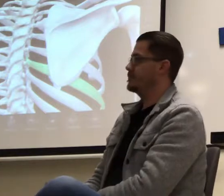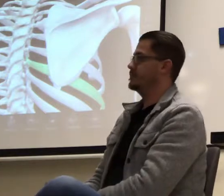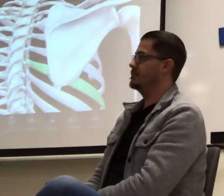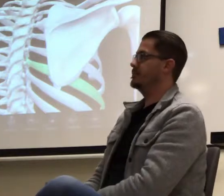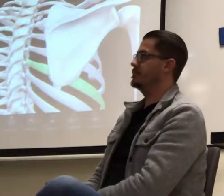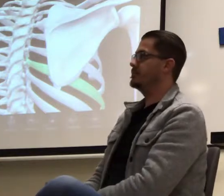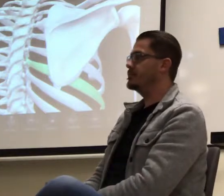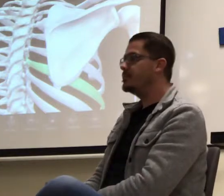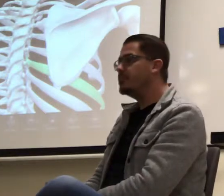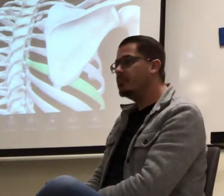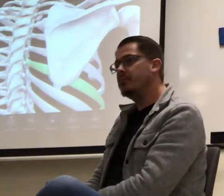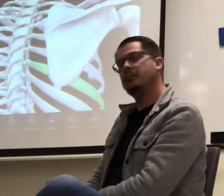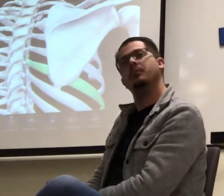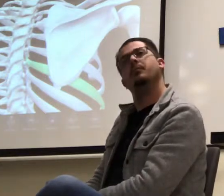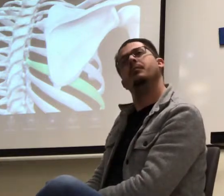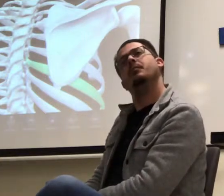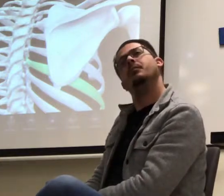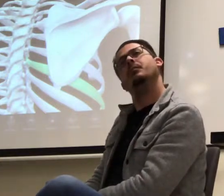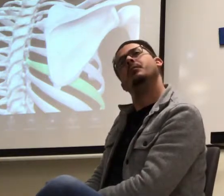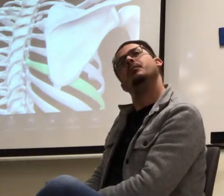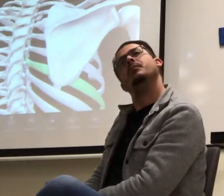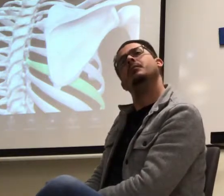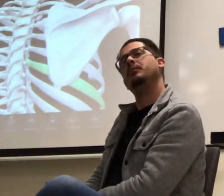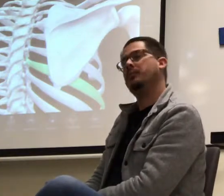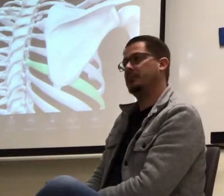And inferior angle.